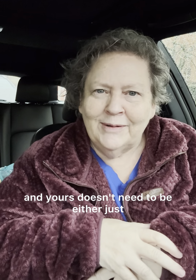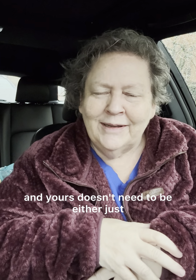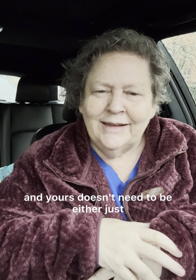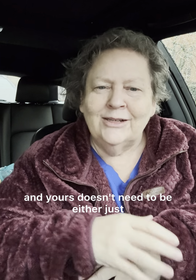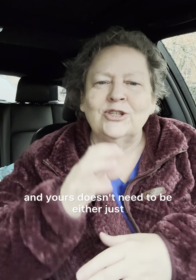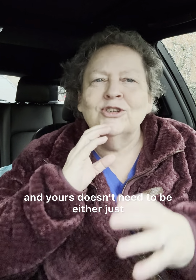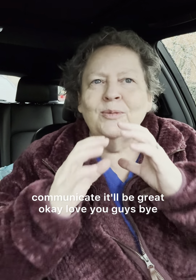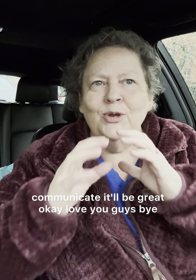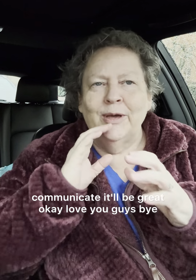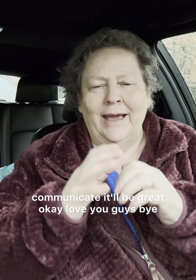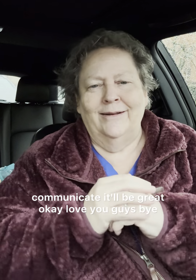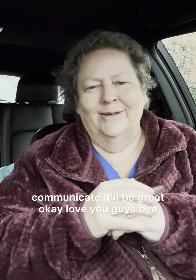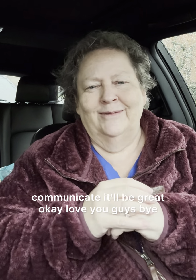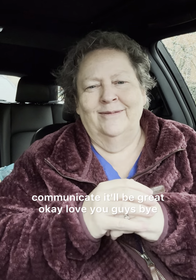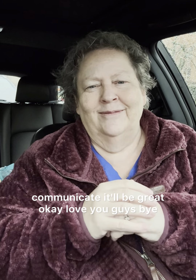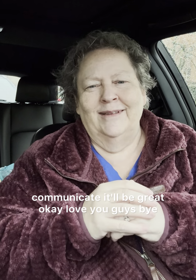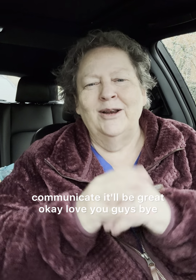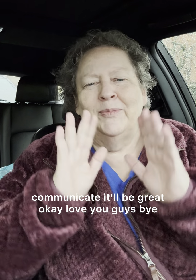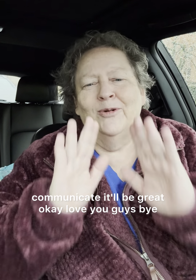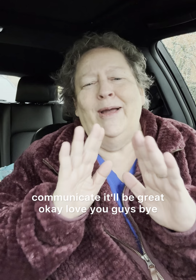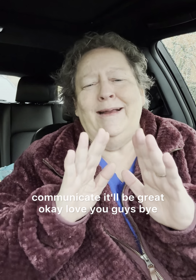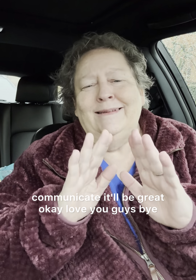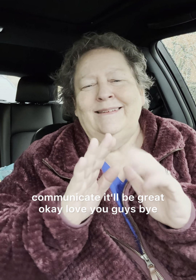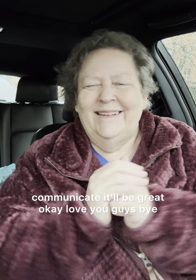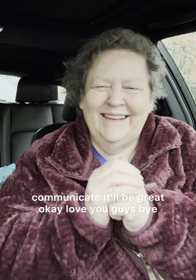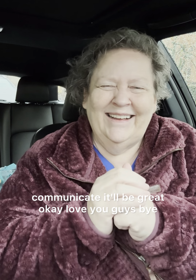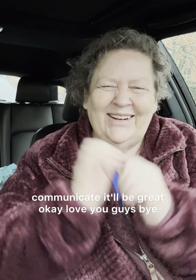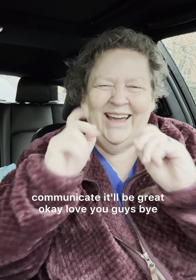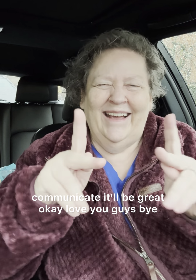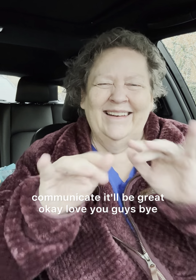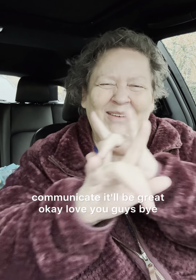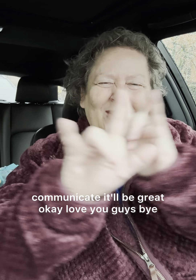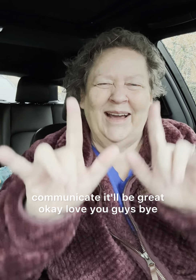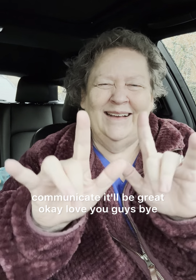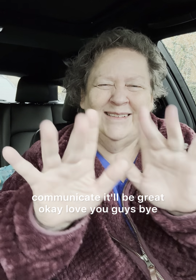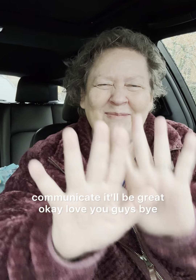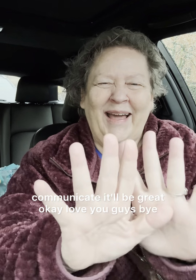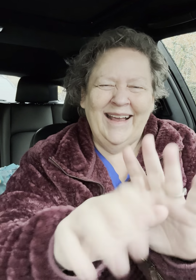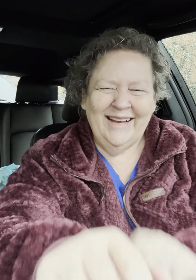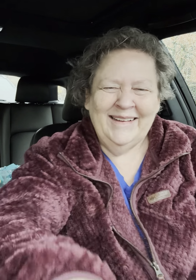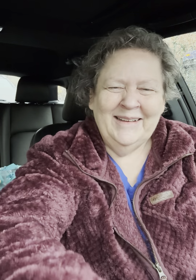Just communicate. It'll be great. Okay, love you guys. Bye.